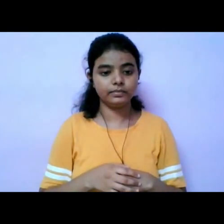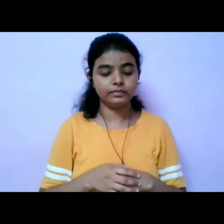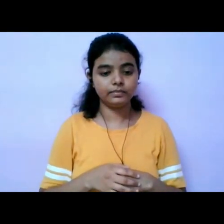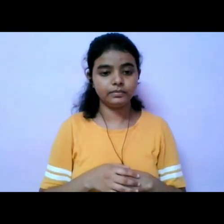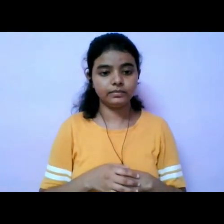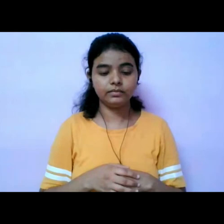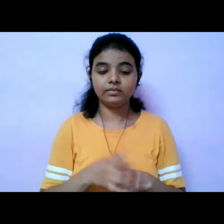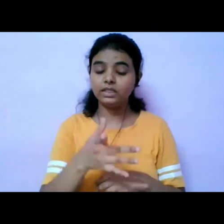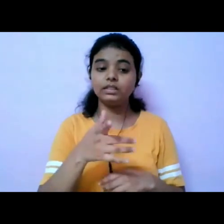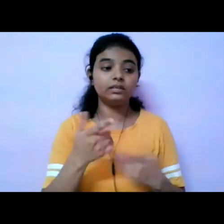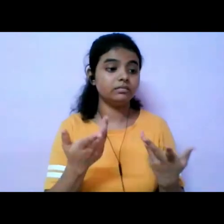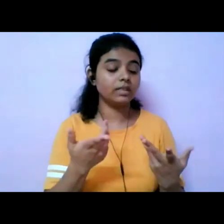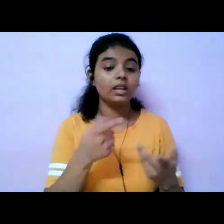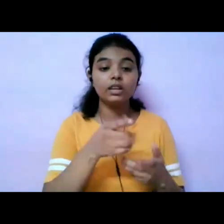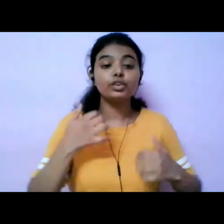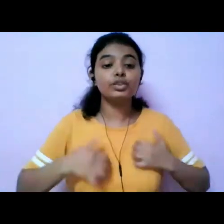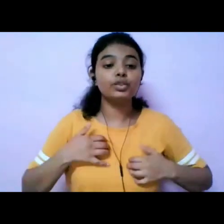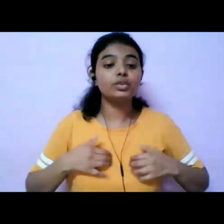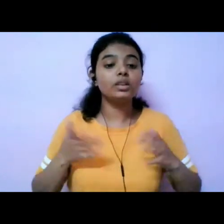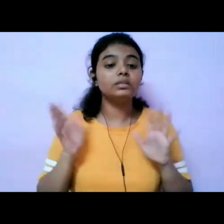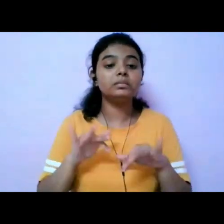really interested in